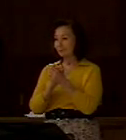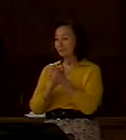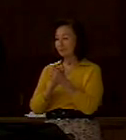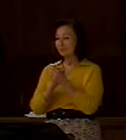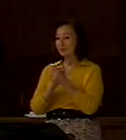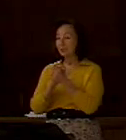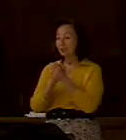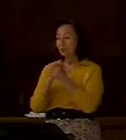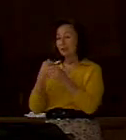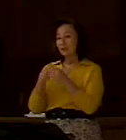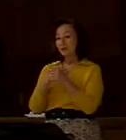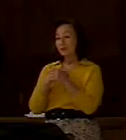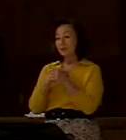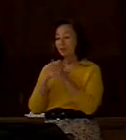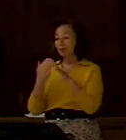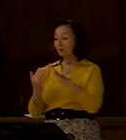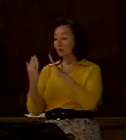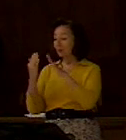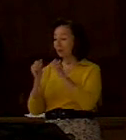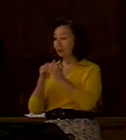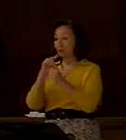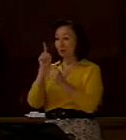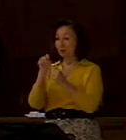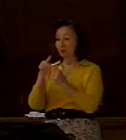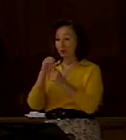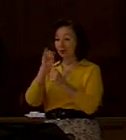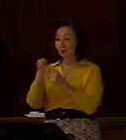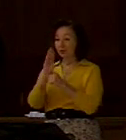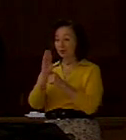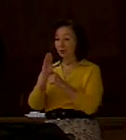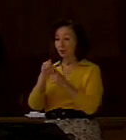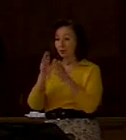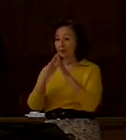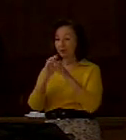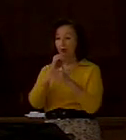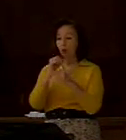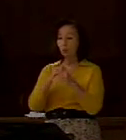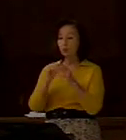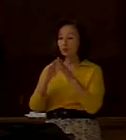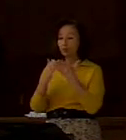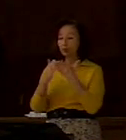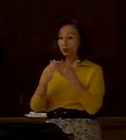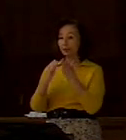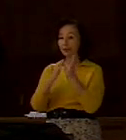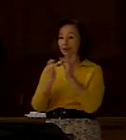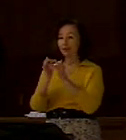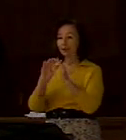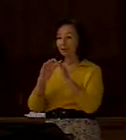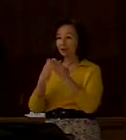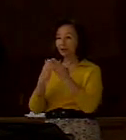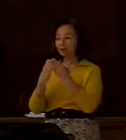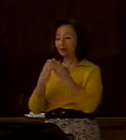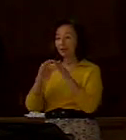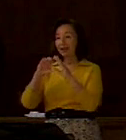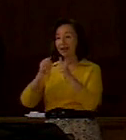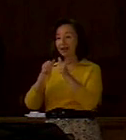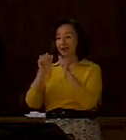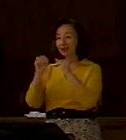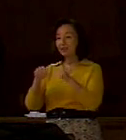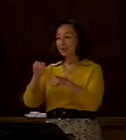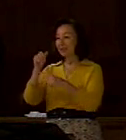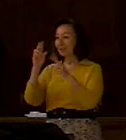faced with the question Job asked in the oldest book in the Bible. How can anyone be